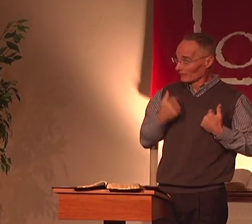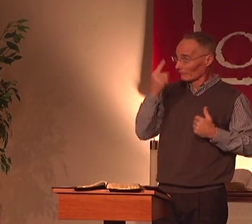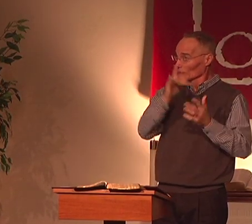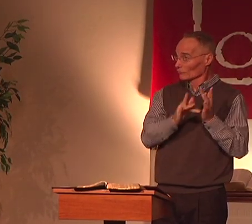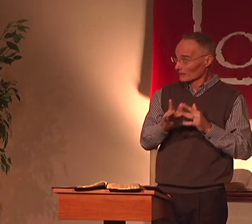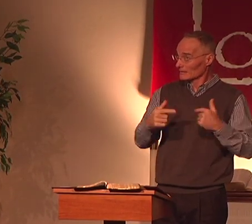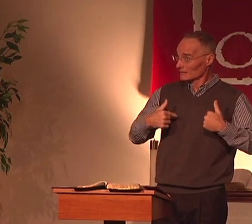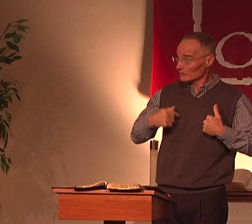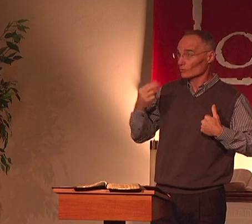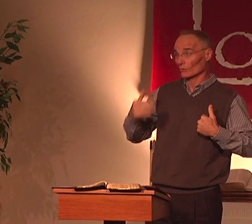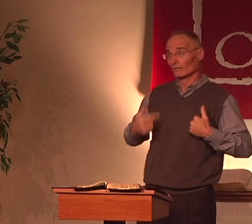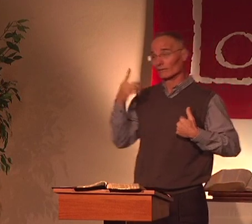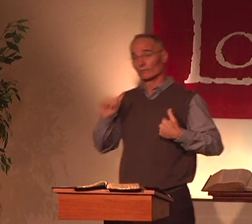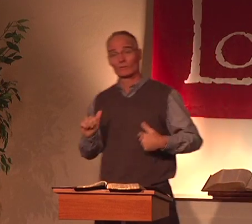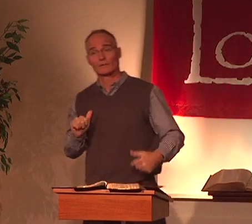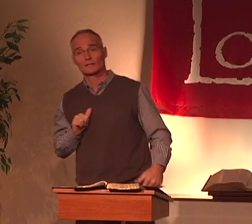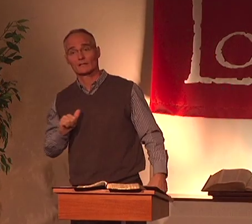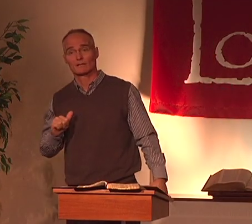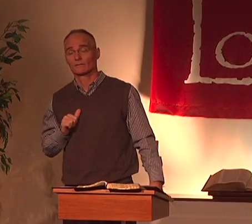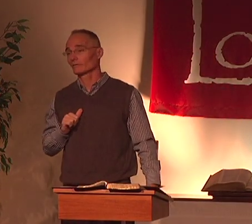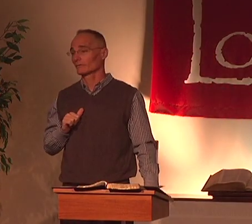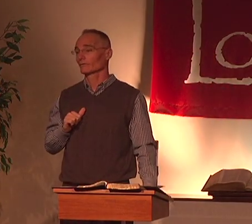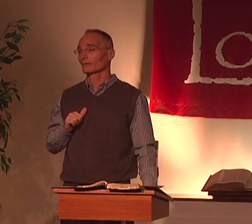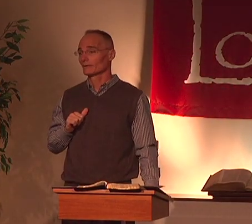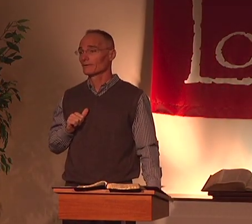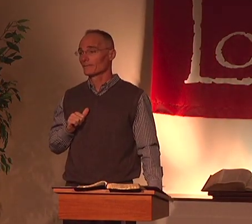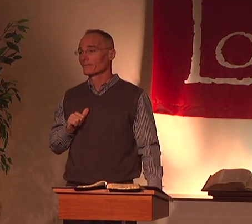Have I been Living for Jesus Or am I living For myself